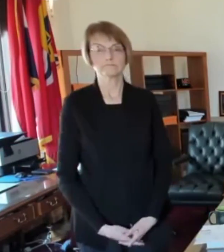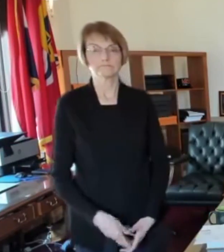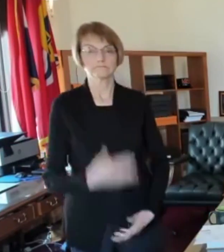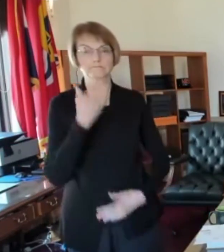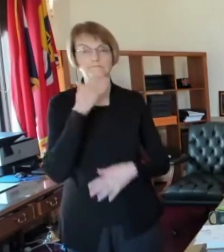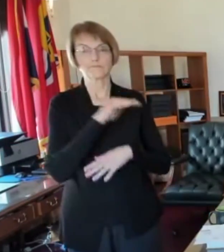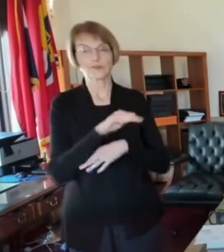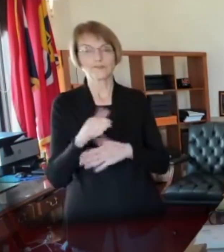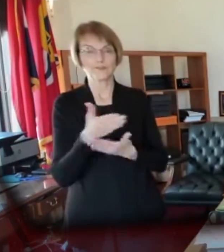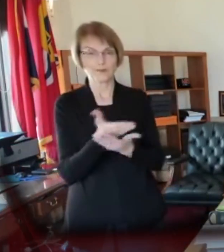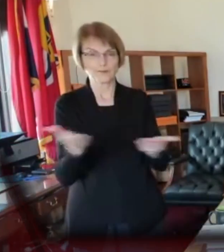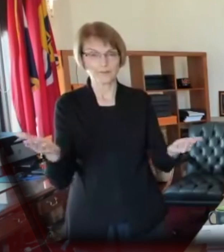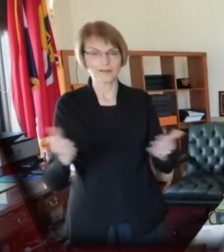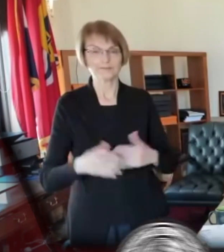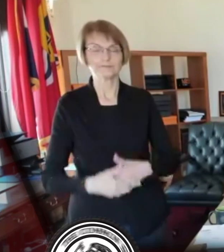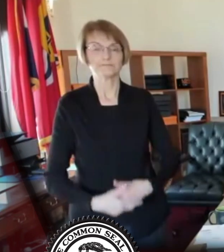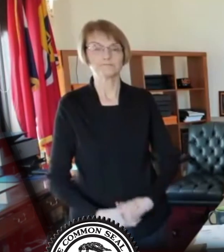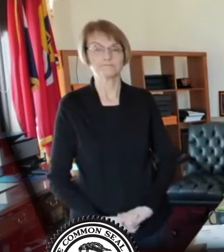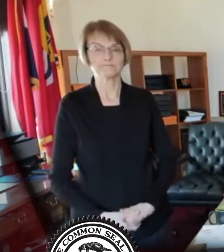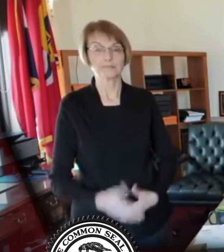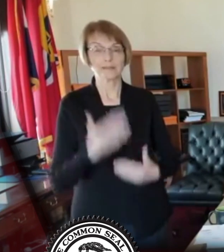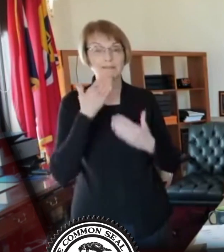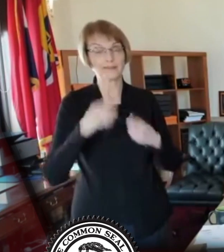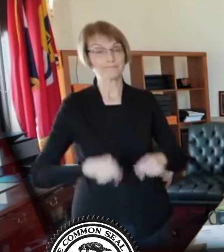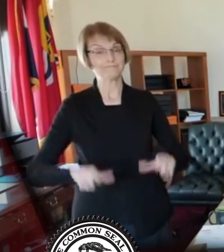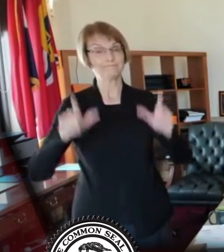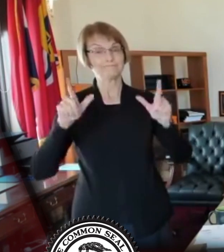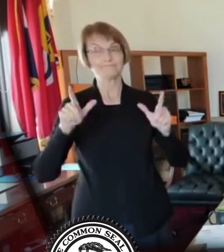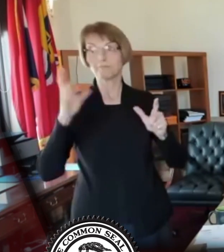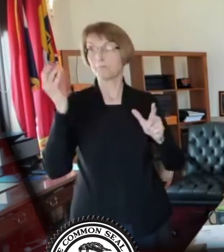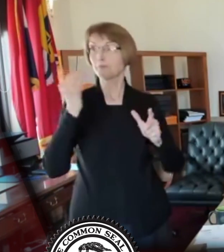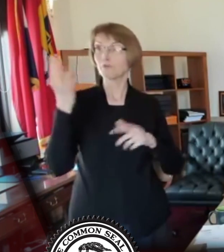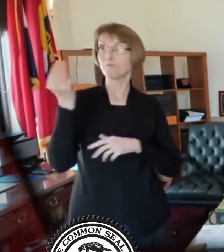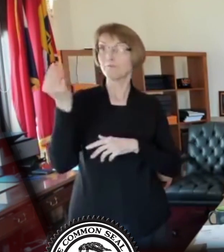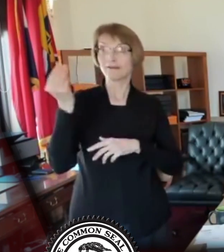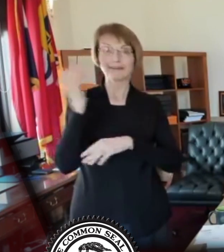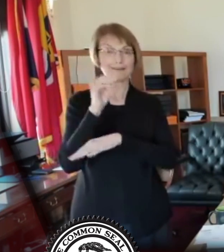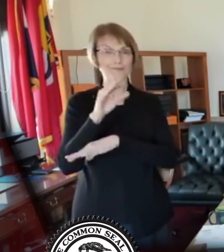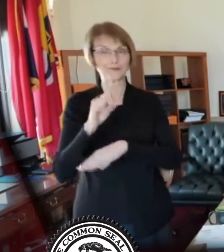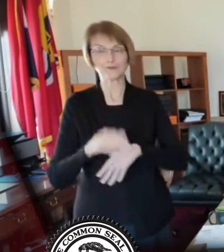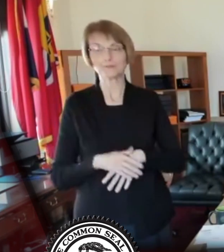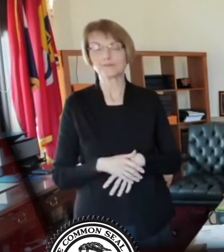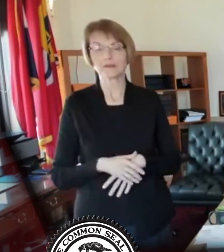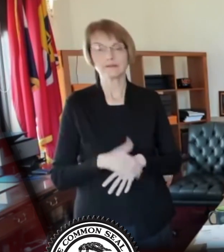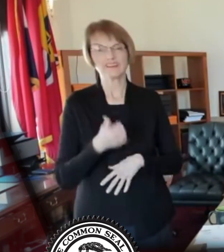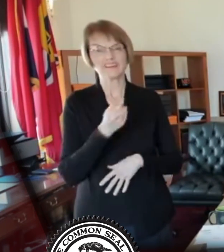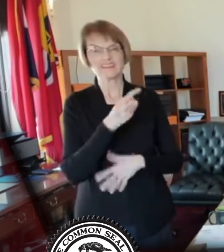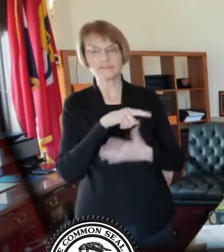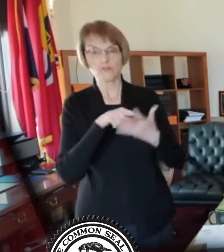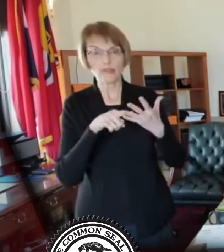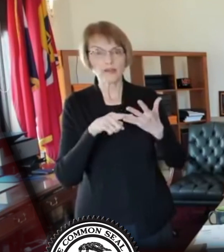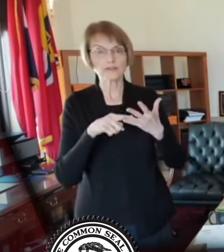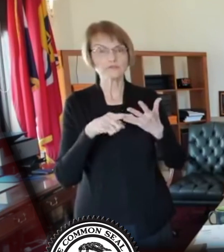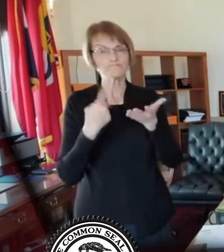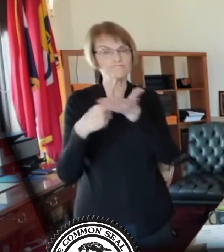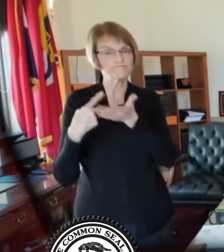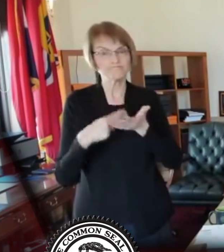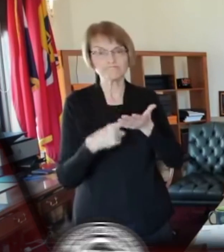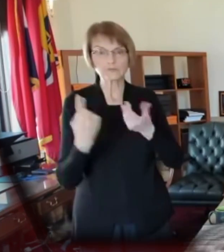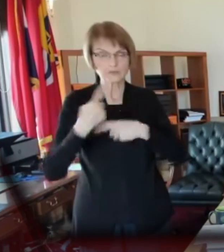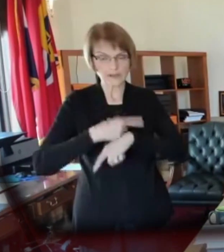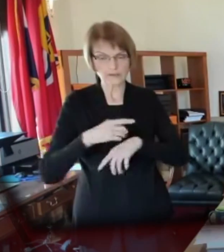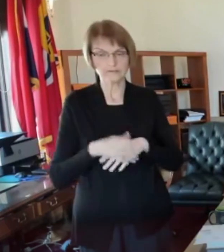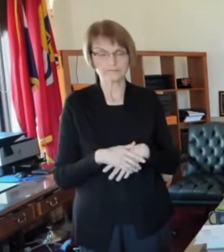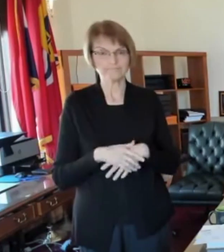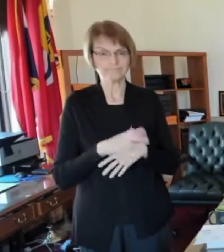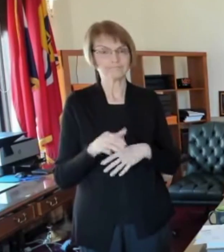Good afternoon, everybody. Thank you for being with us on this beautiful Monday afternoon. We have several things to chat with you about today, and